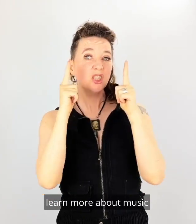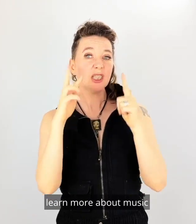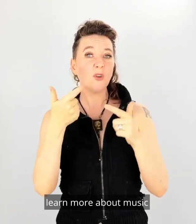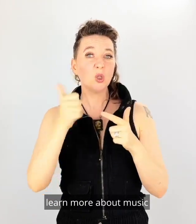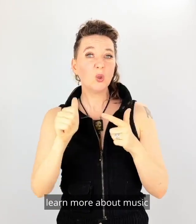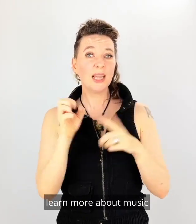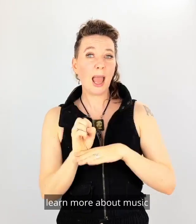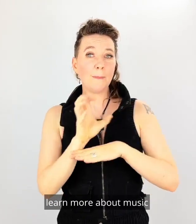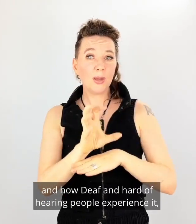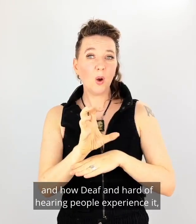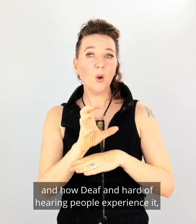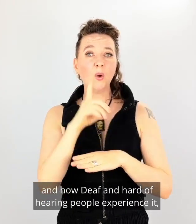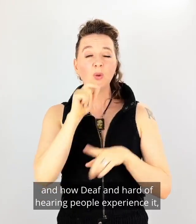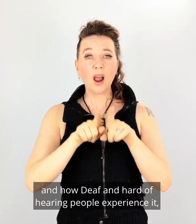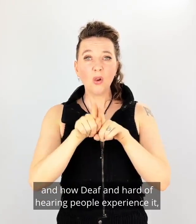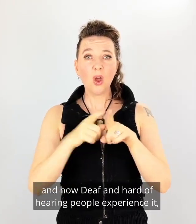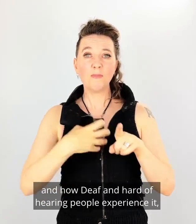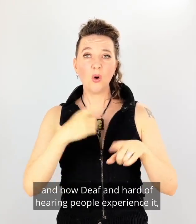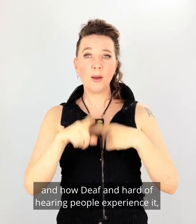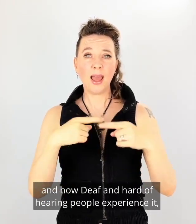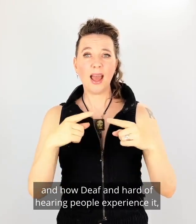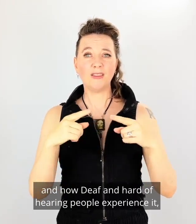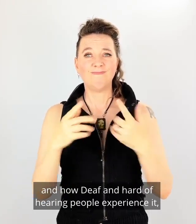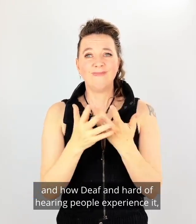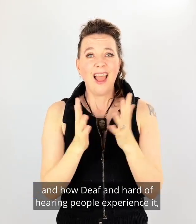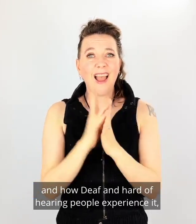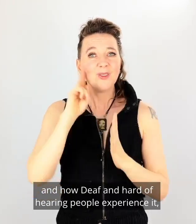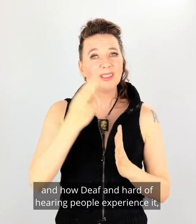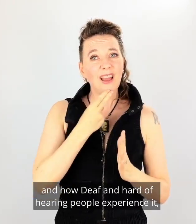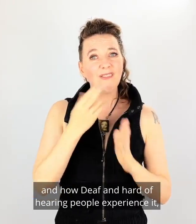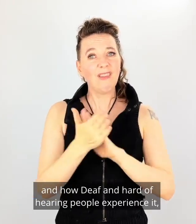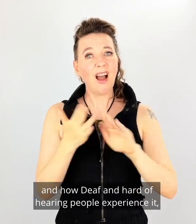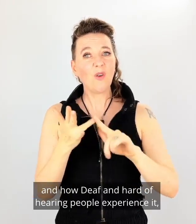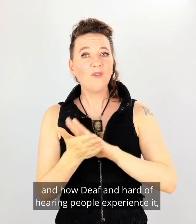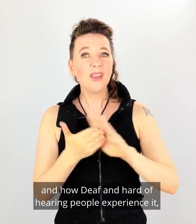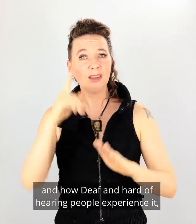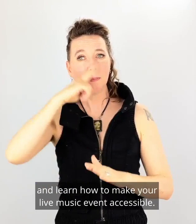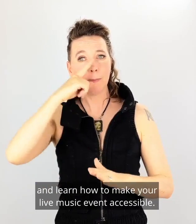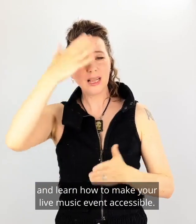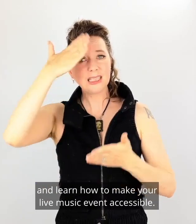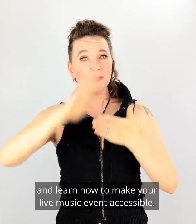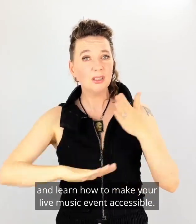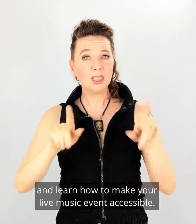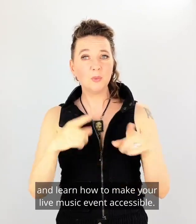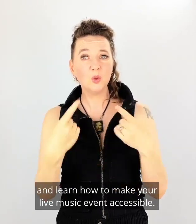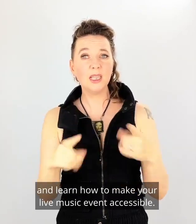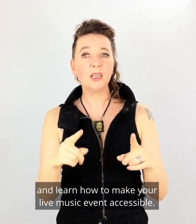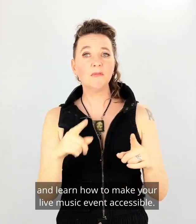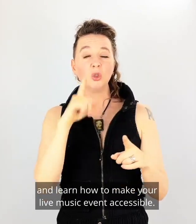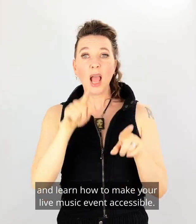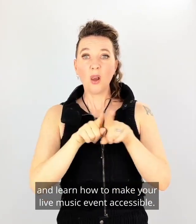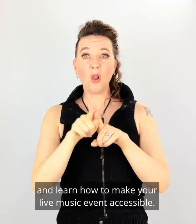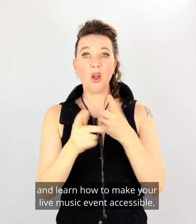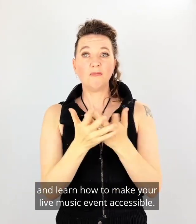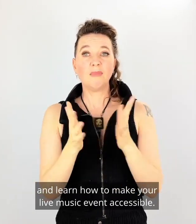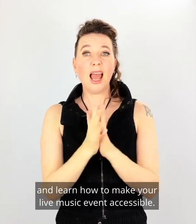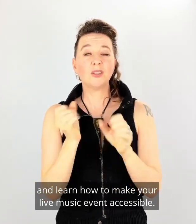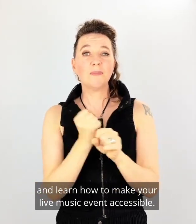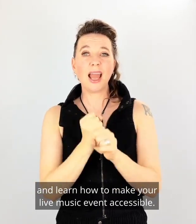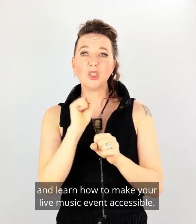about music and how deaf and hard of hearing people experience it, and learn how to make your live music event accessible.